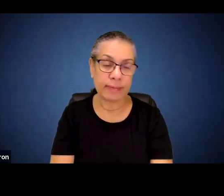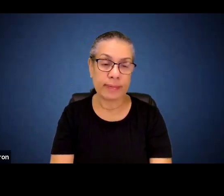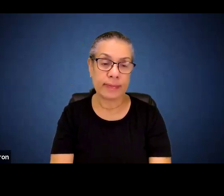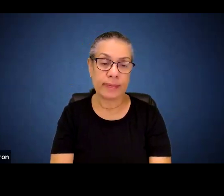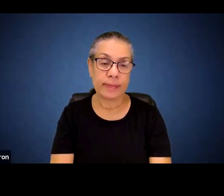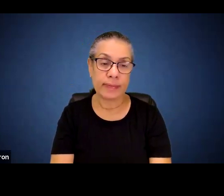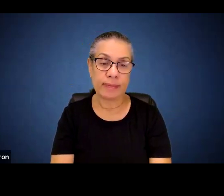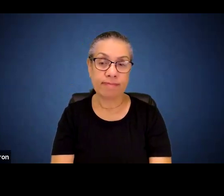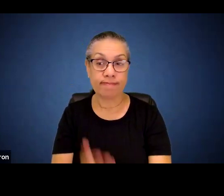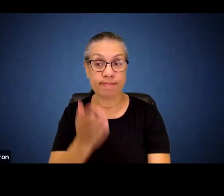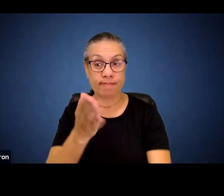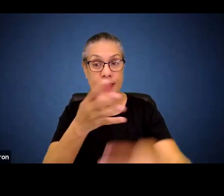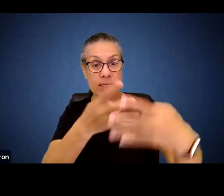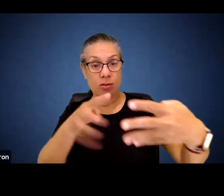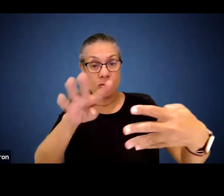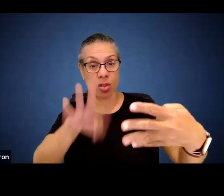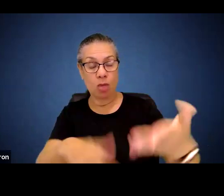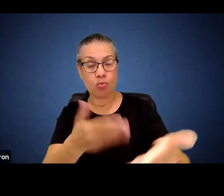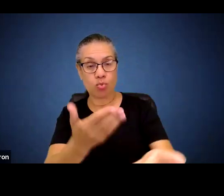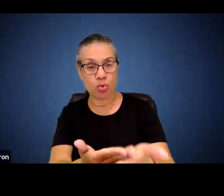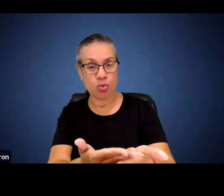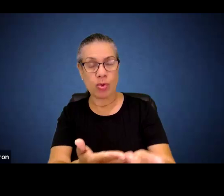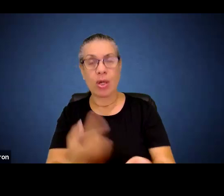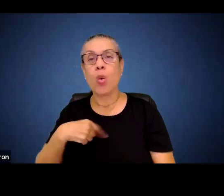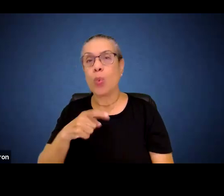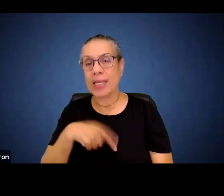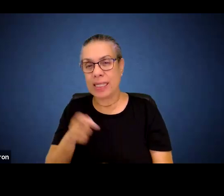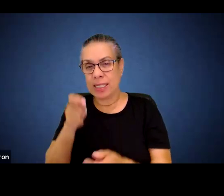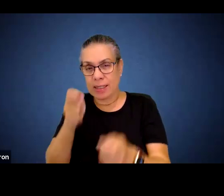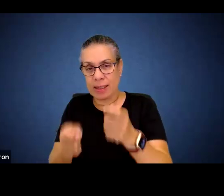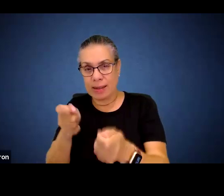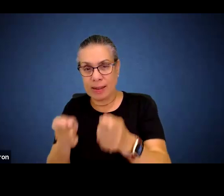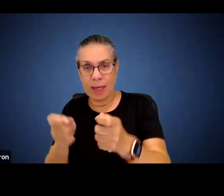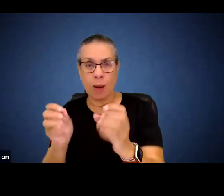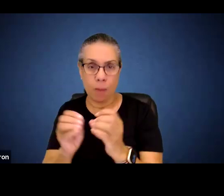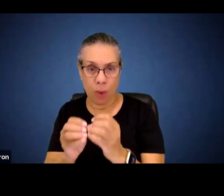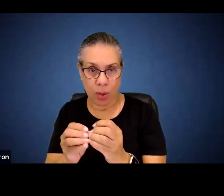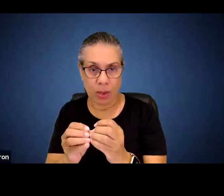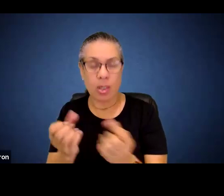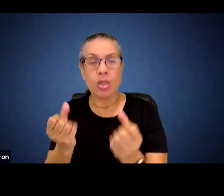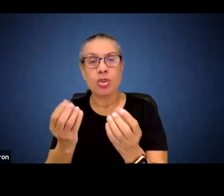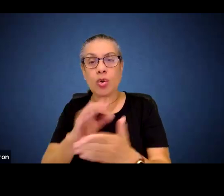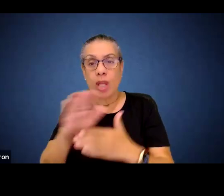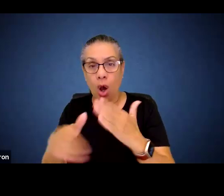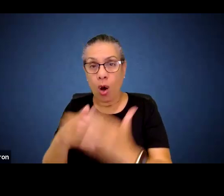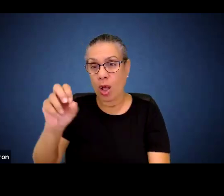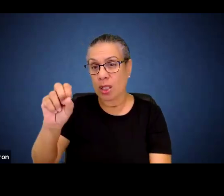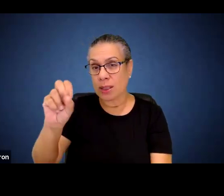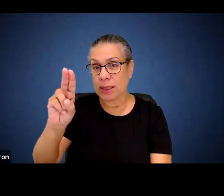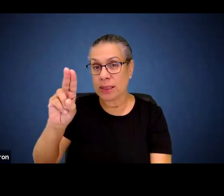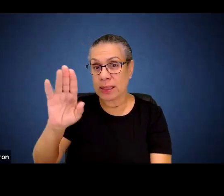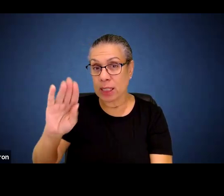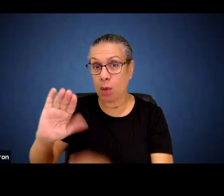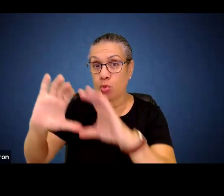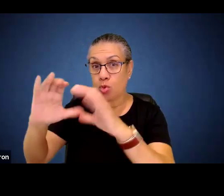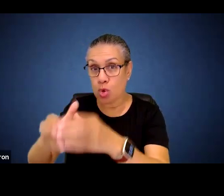This information tells us that we still need to refine a strategy that accelerates the growth of all subgroups, which is the reason